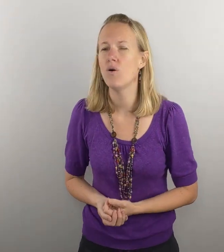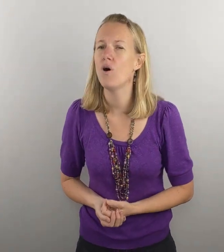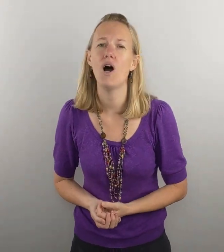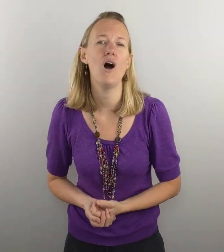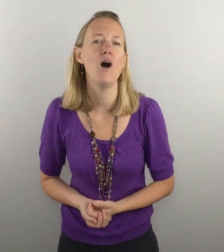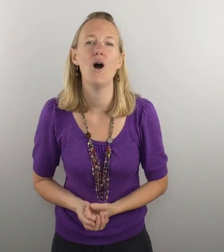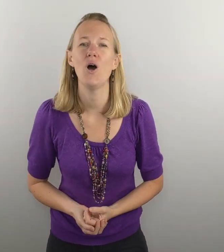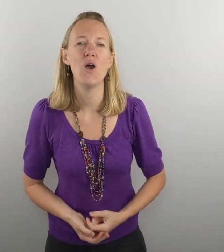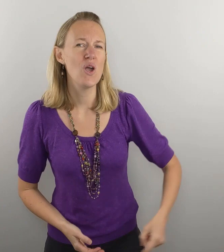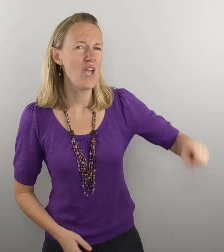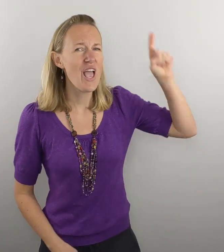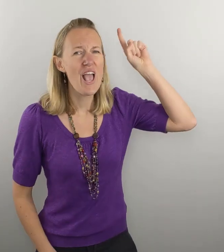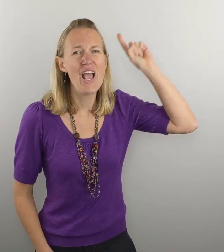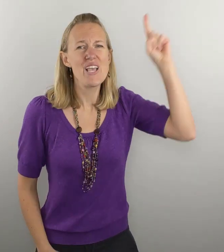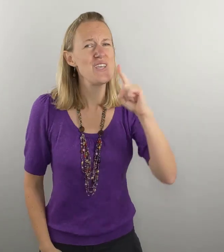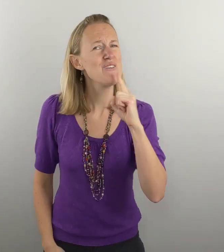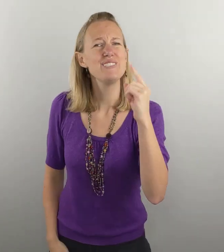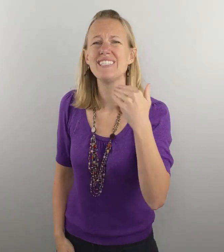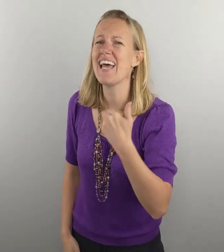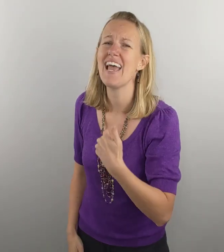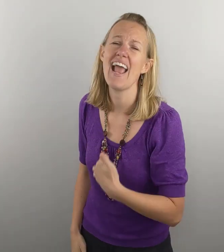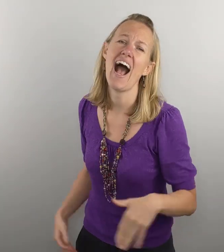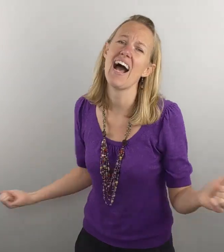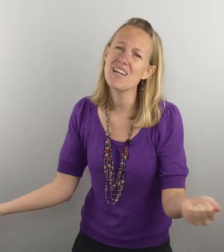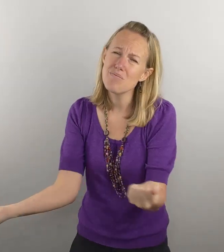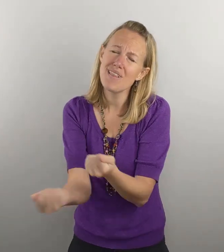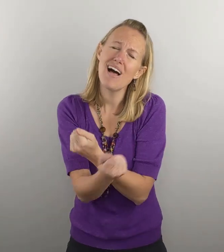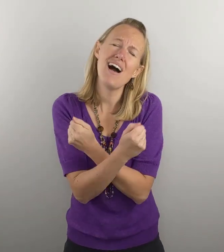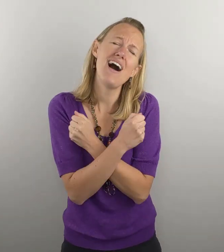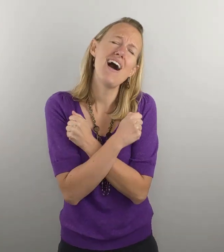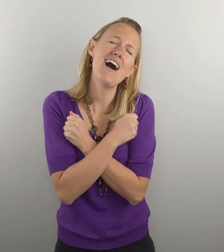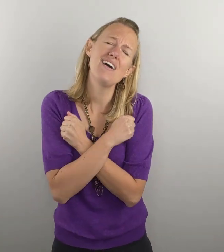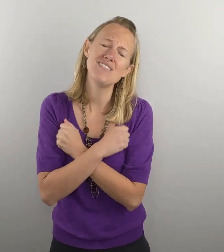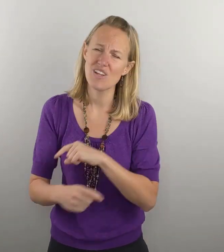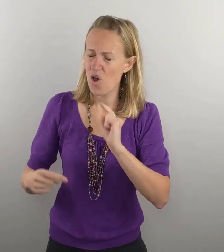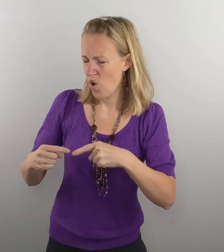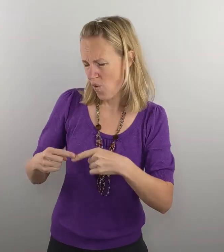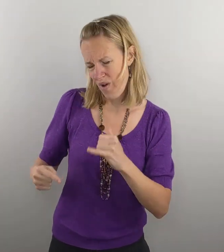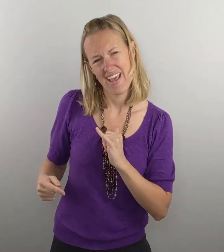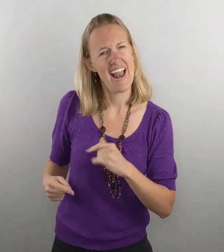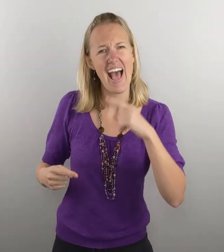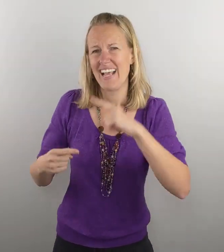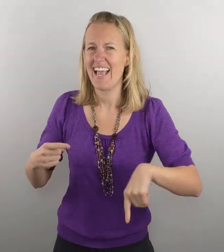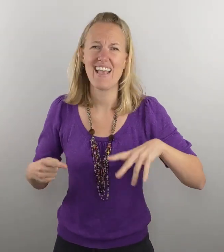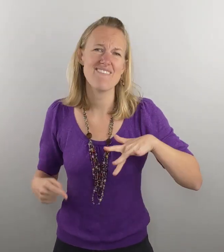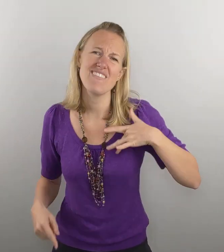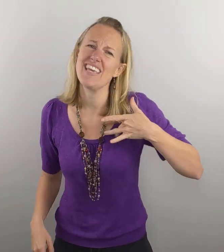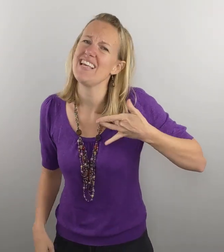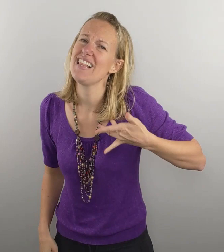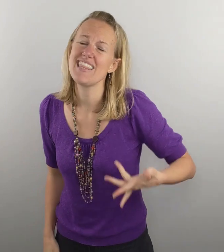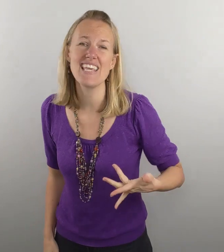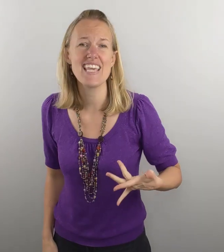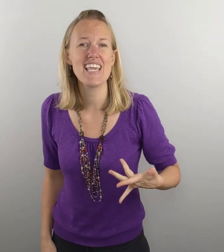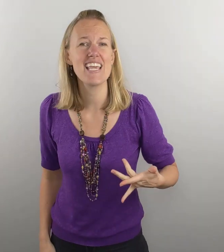Ooh, oh, you say I'm loved when I can't feel a